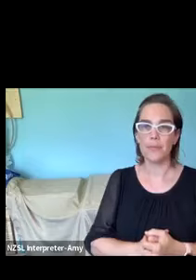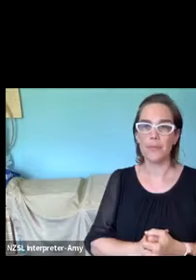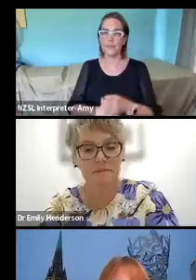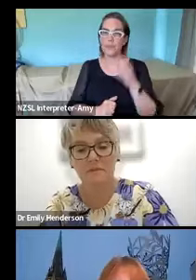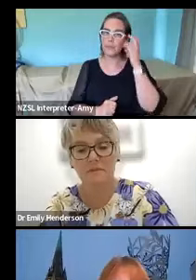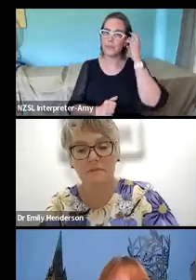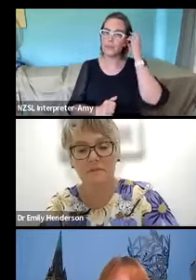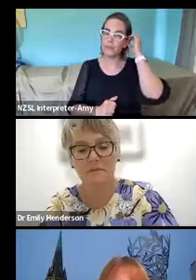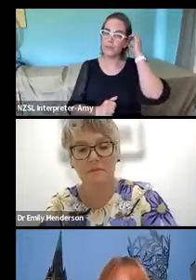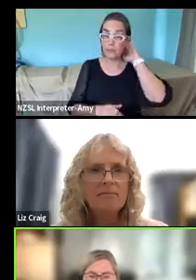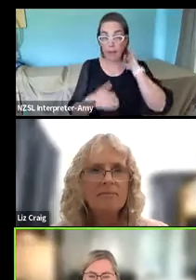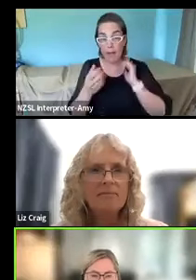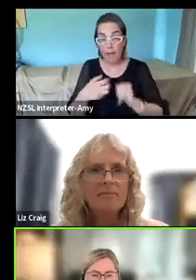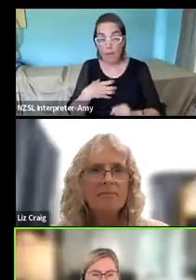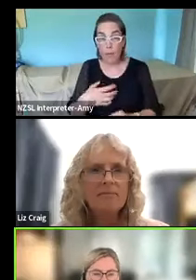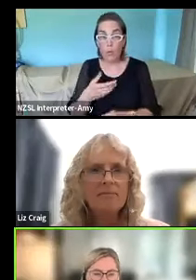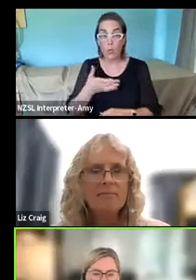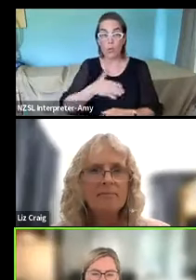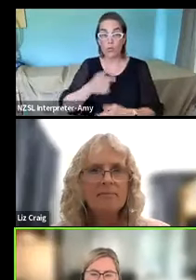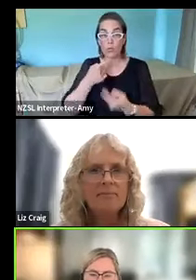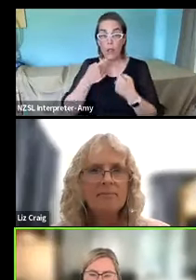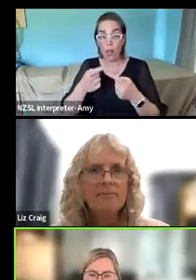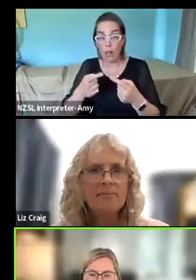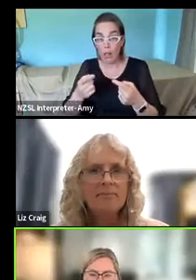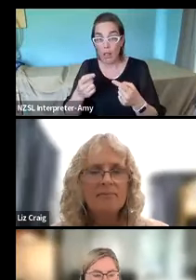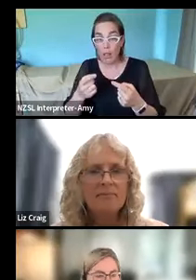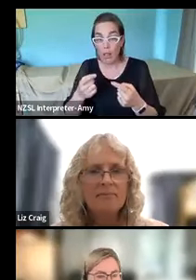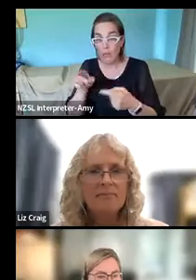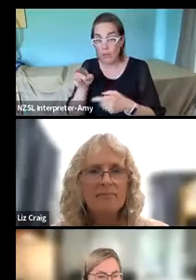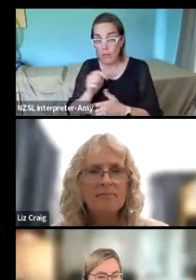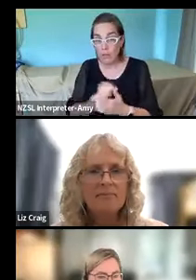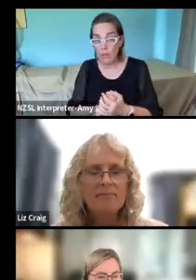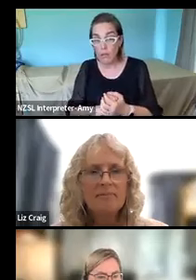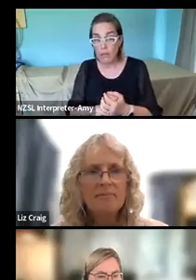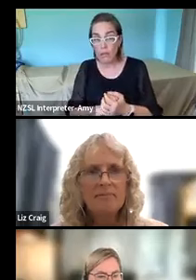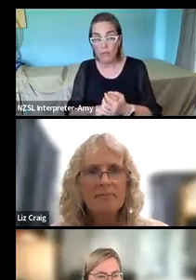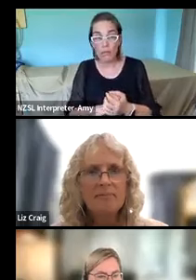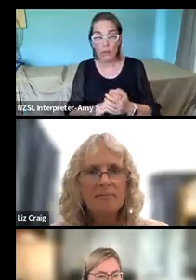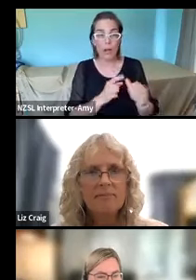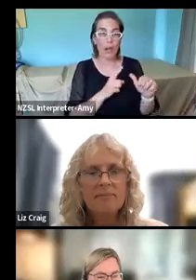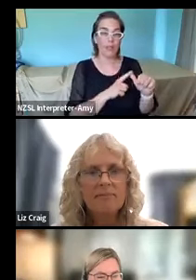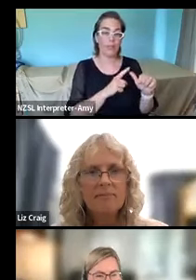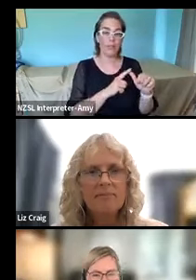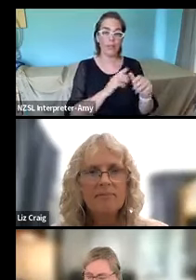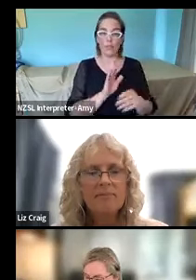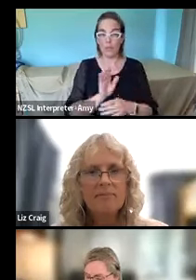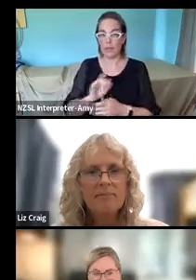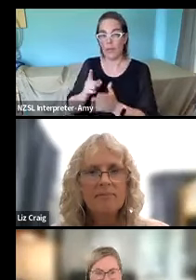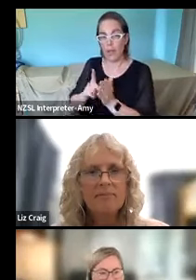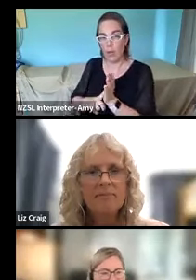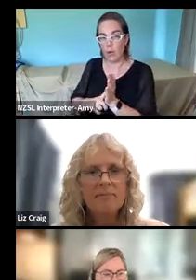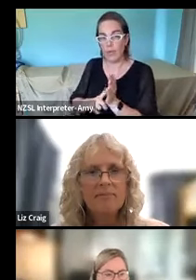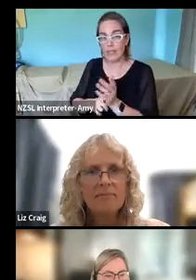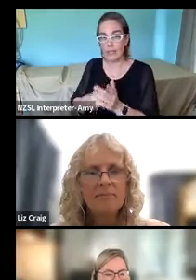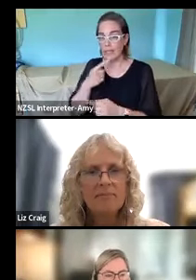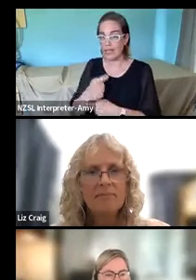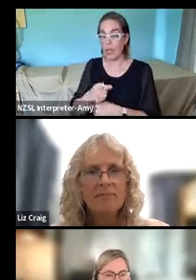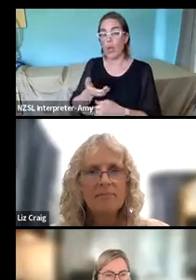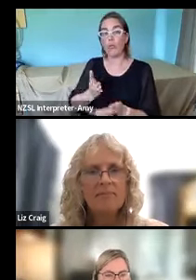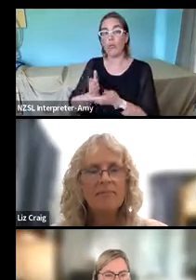Have you got more that you want to tell us, Loren? It's like, because you're in organisations, you're not allowed to use the